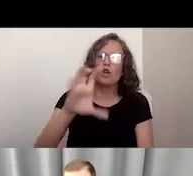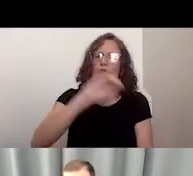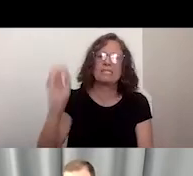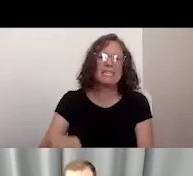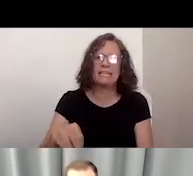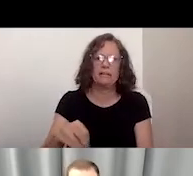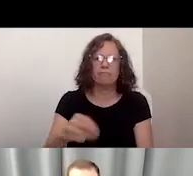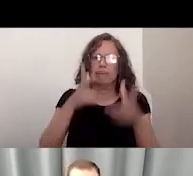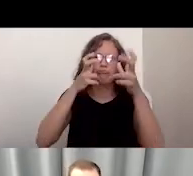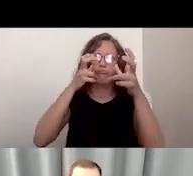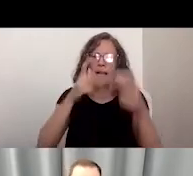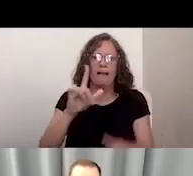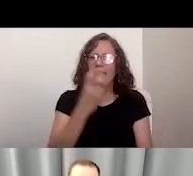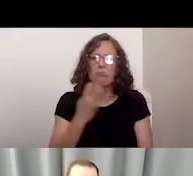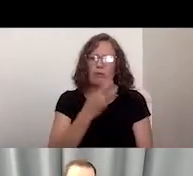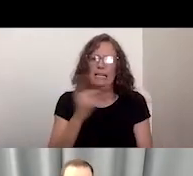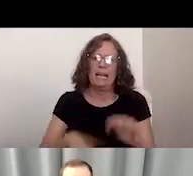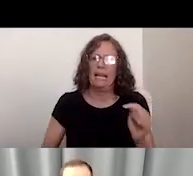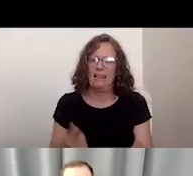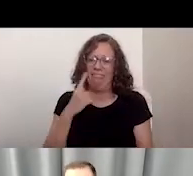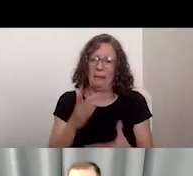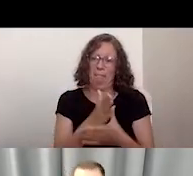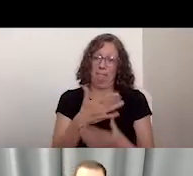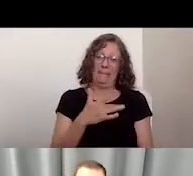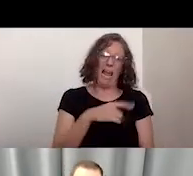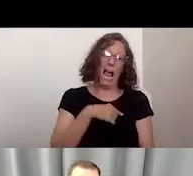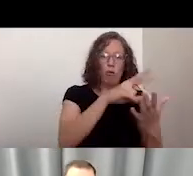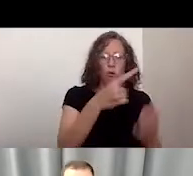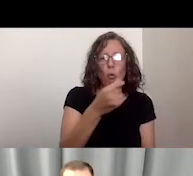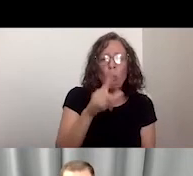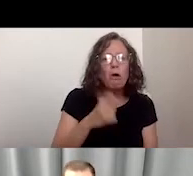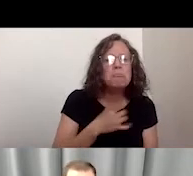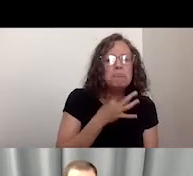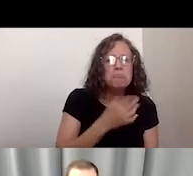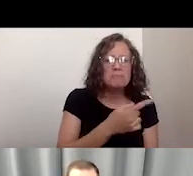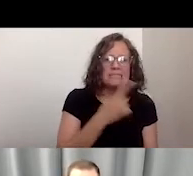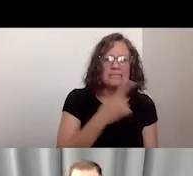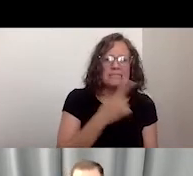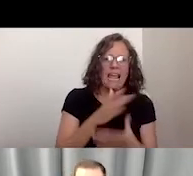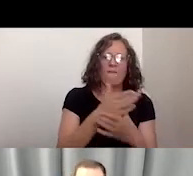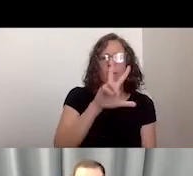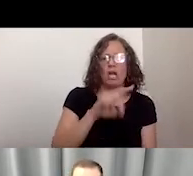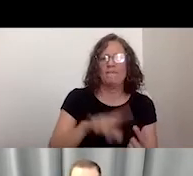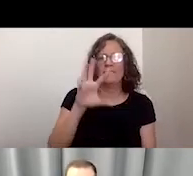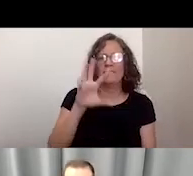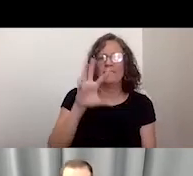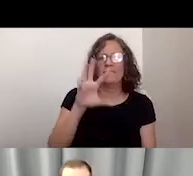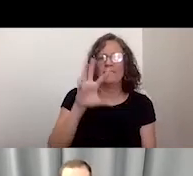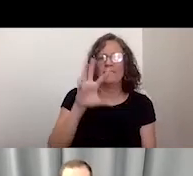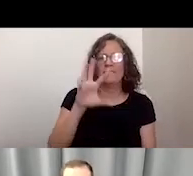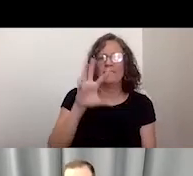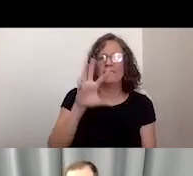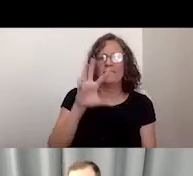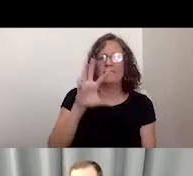normally to us. And you know, nobody can lip read 100% of what's being said. I actually looked on